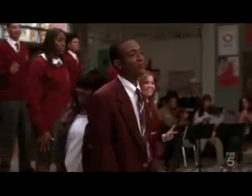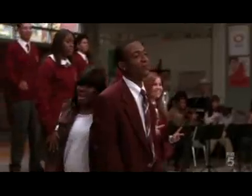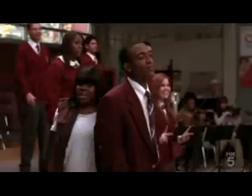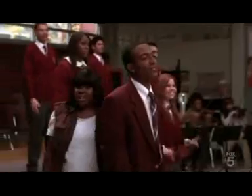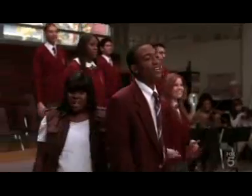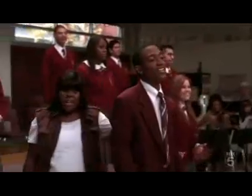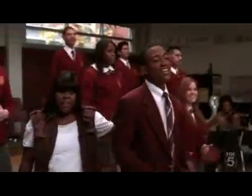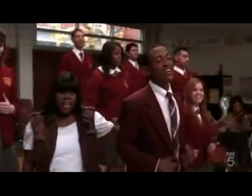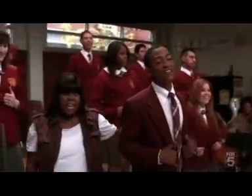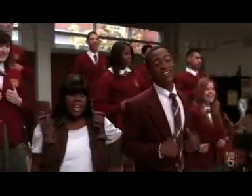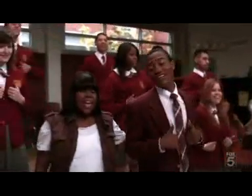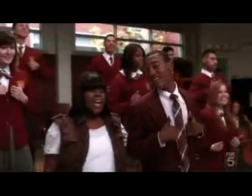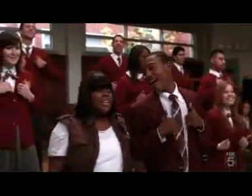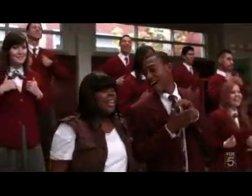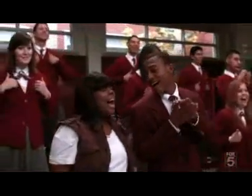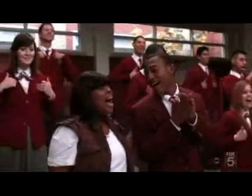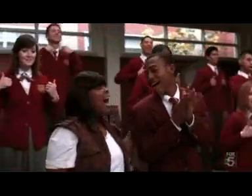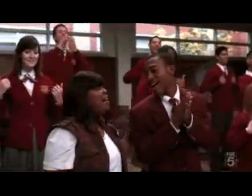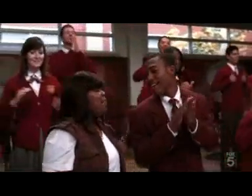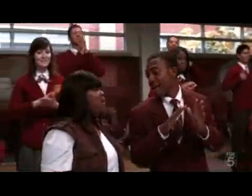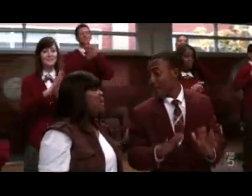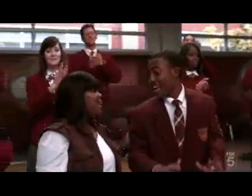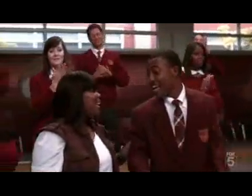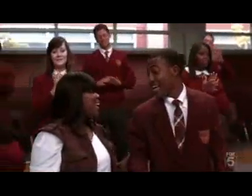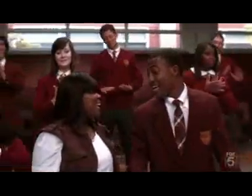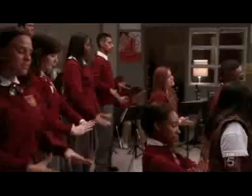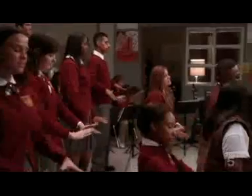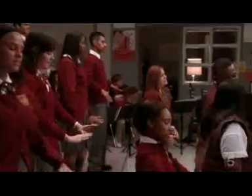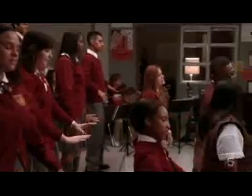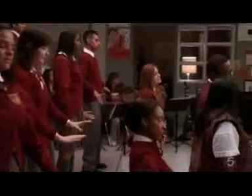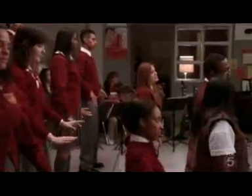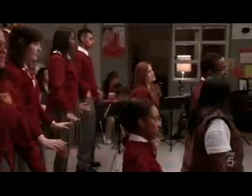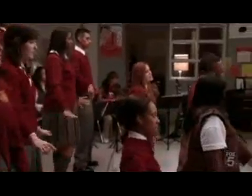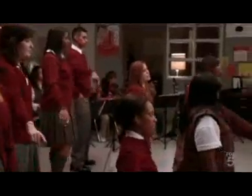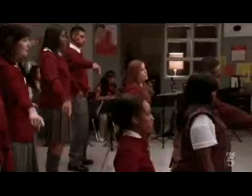Living life in peace You